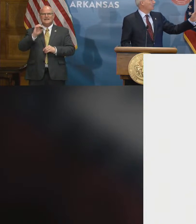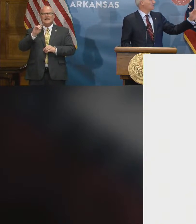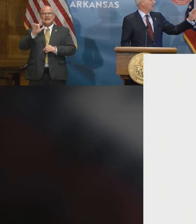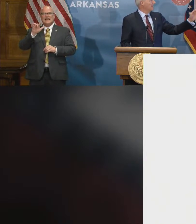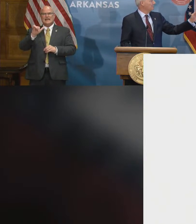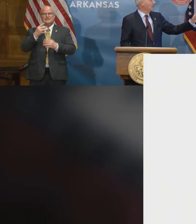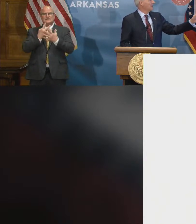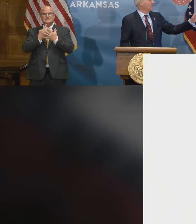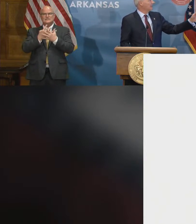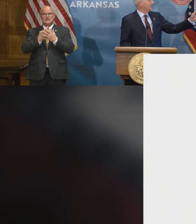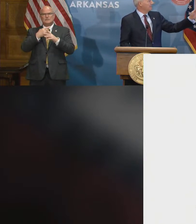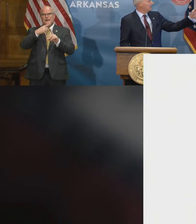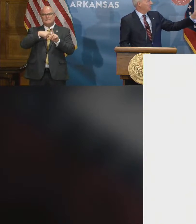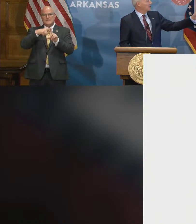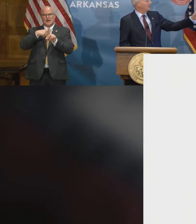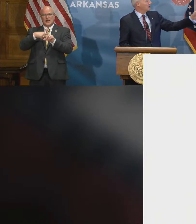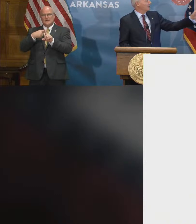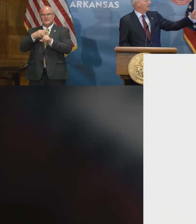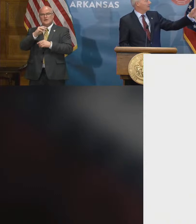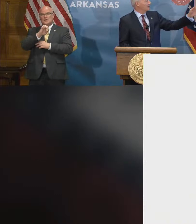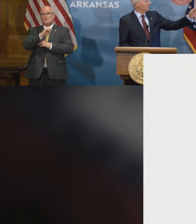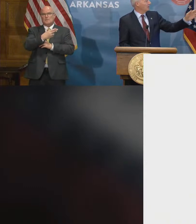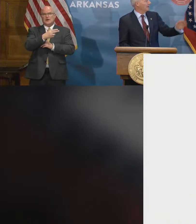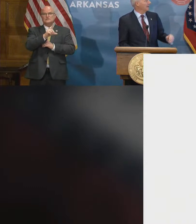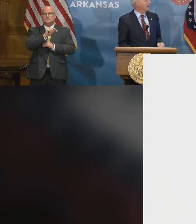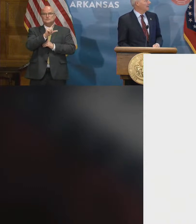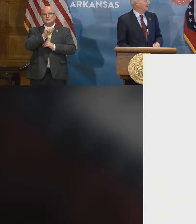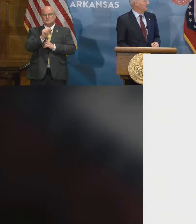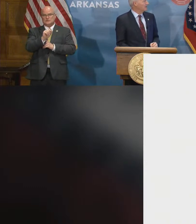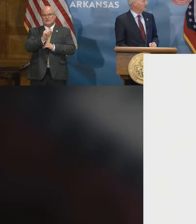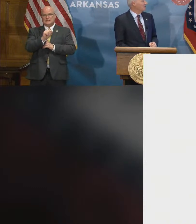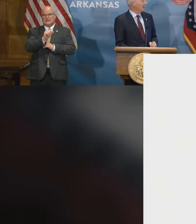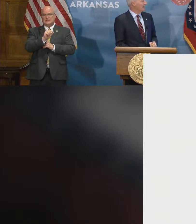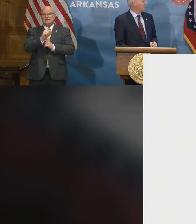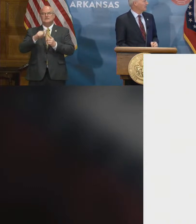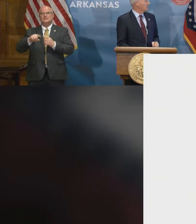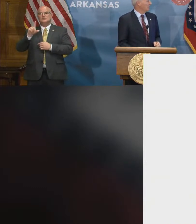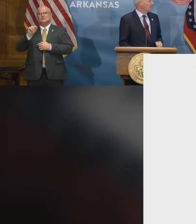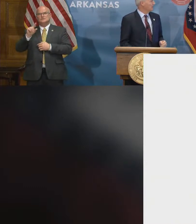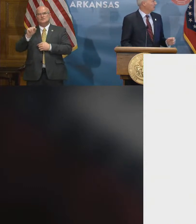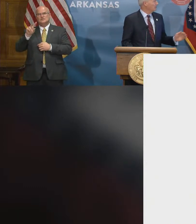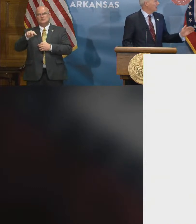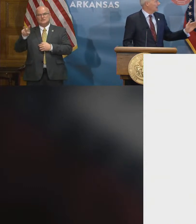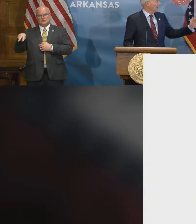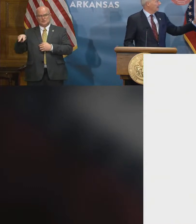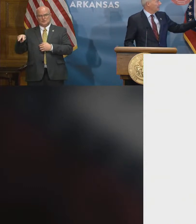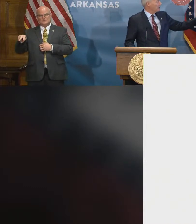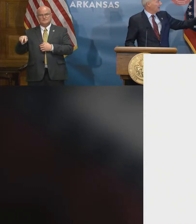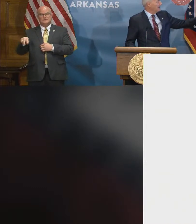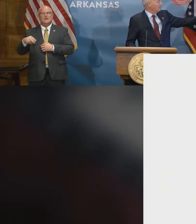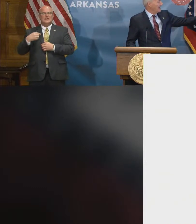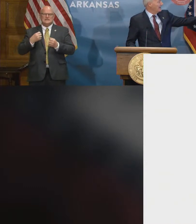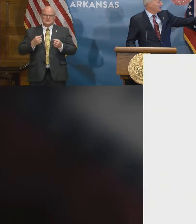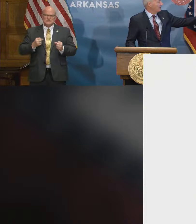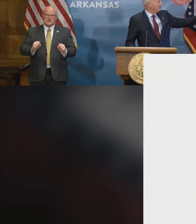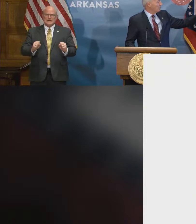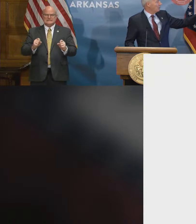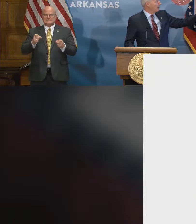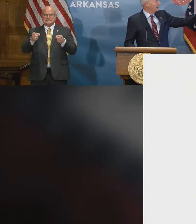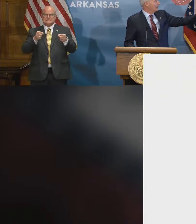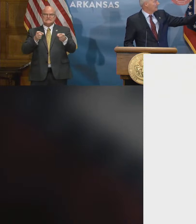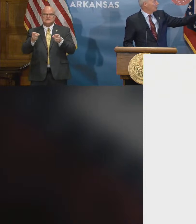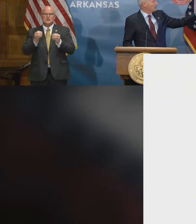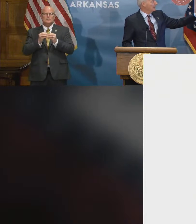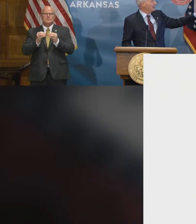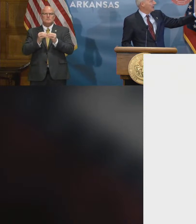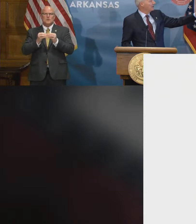backup totals by month from March of 2020 to 2022. And we've tried to manage it